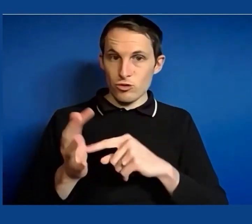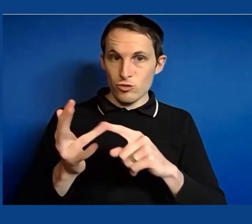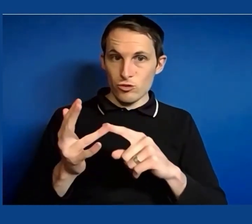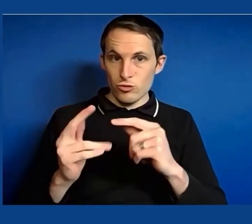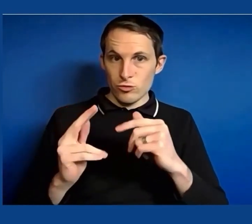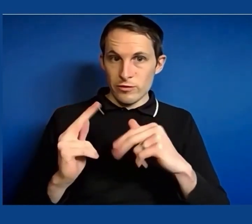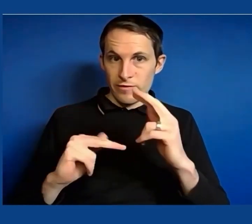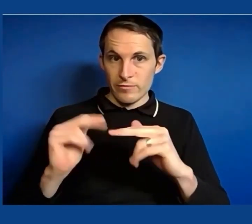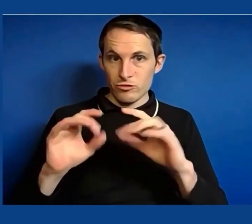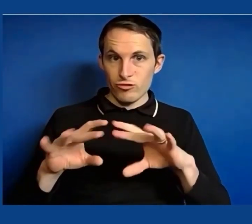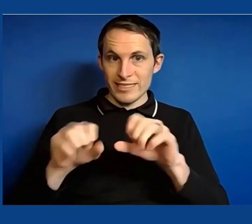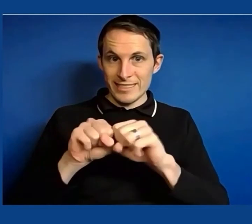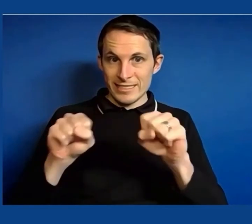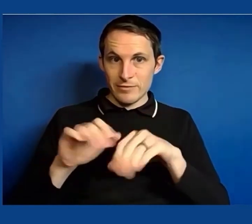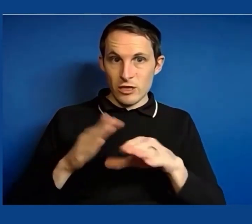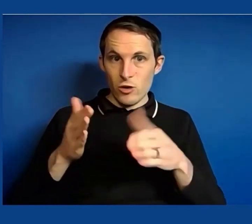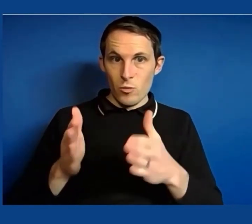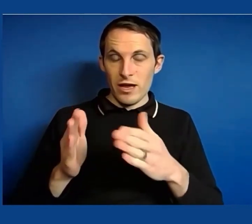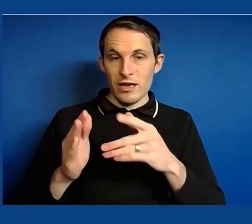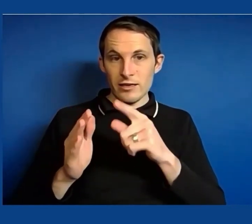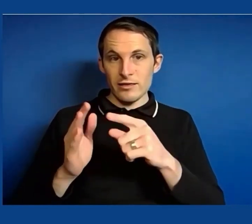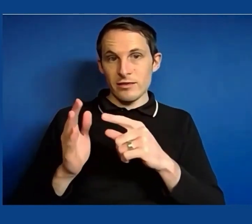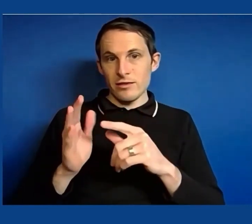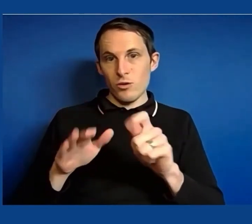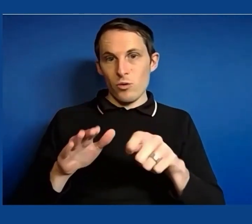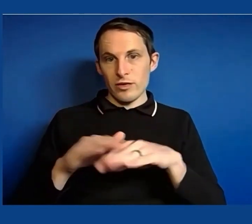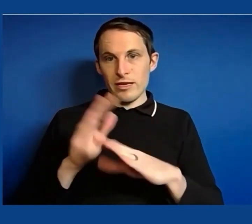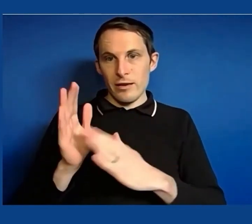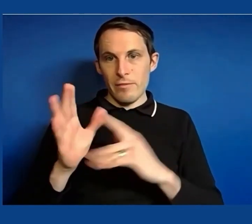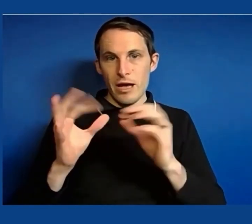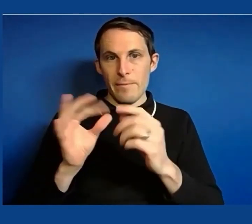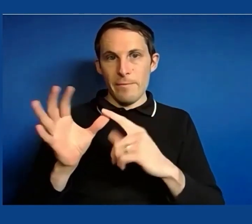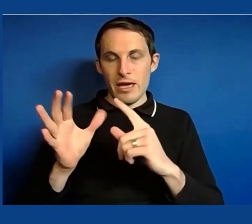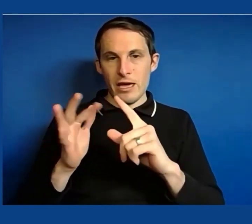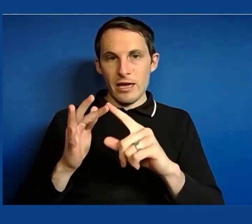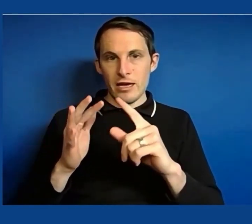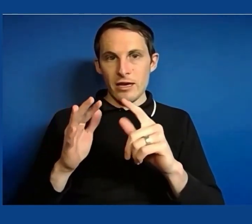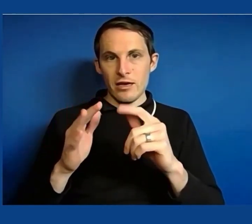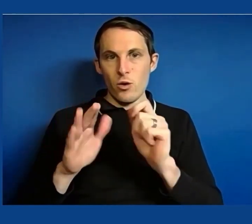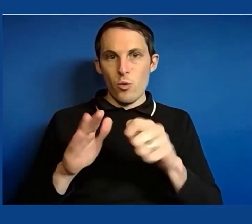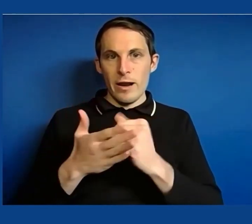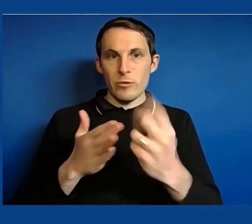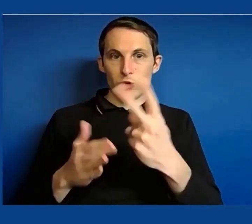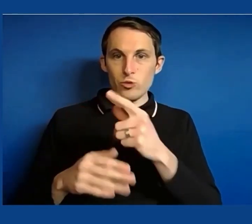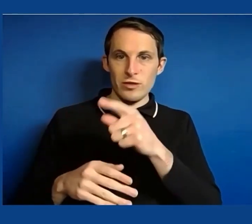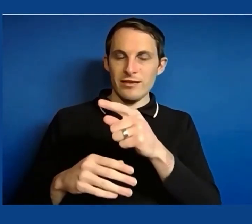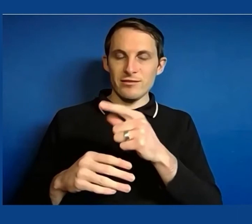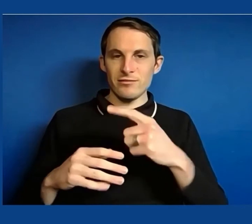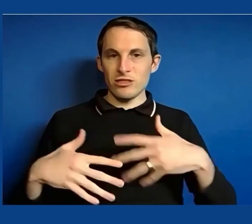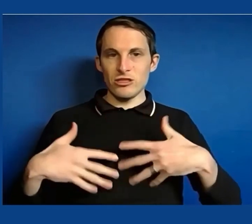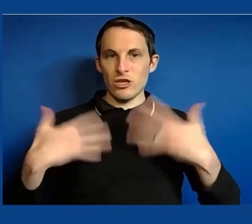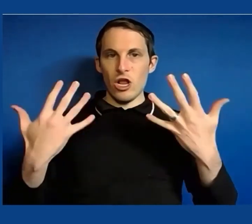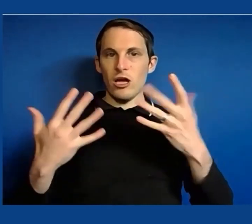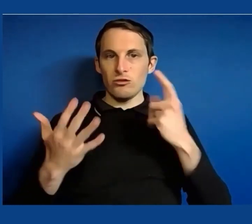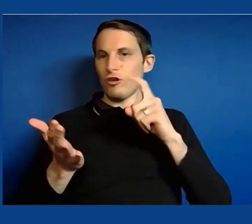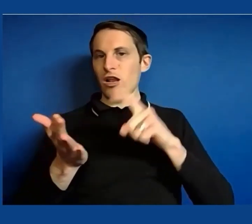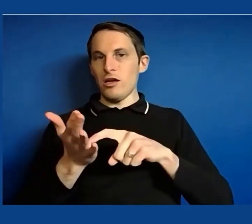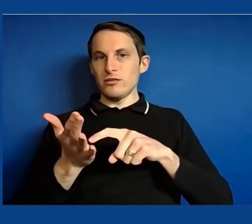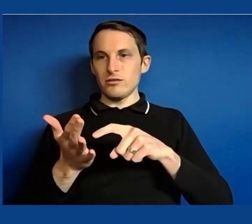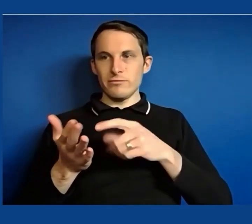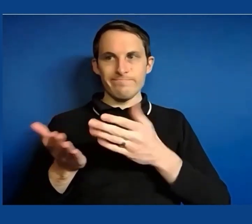in ways that the court in Mabo number 2 declined to? Those are the questions. Is it to